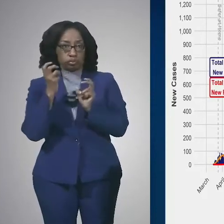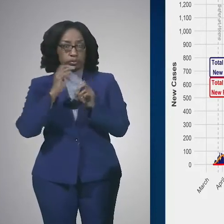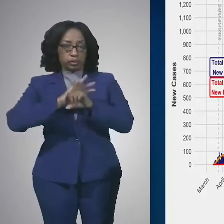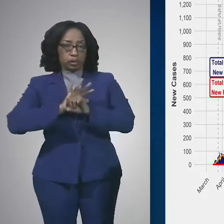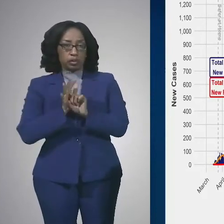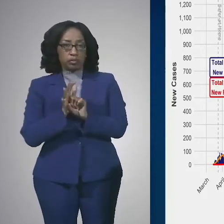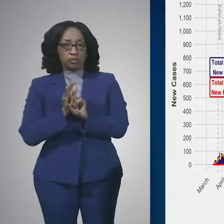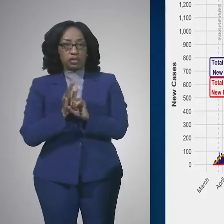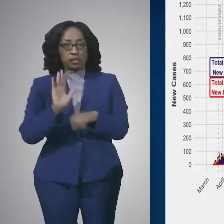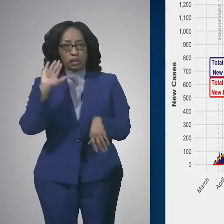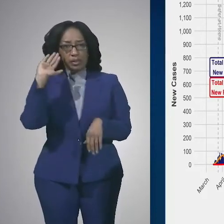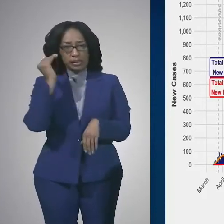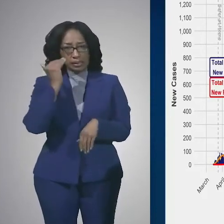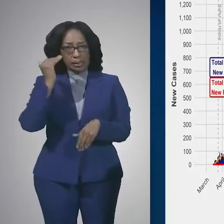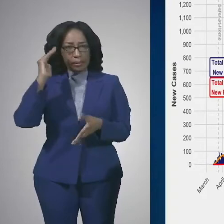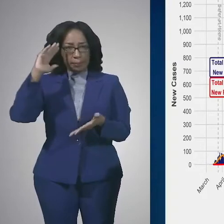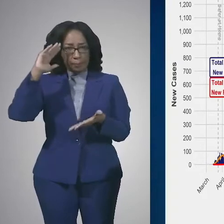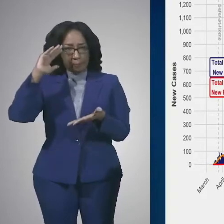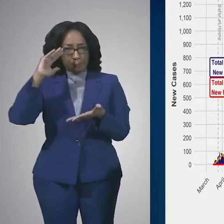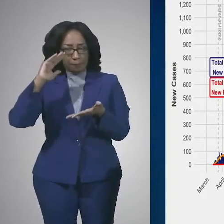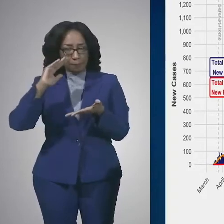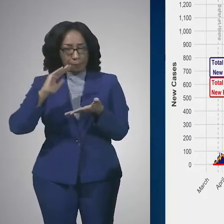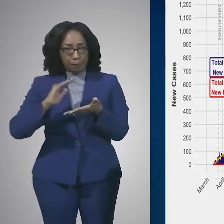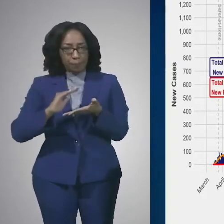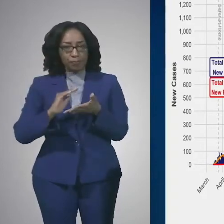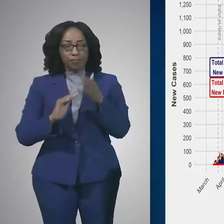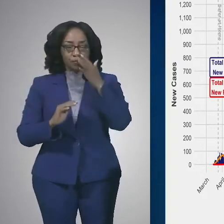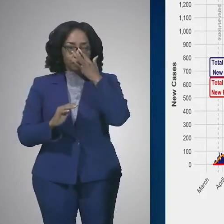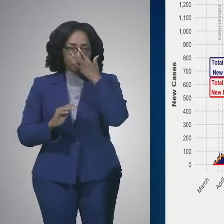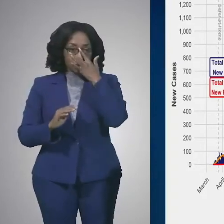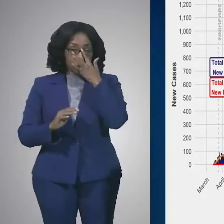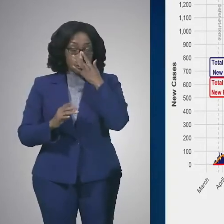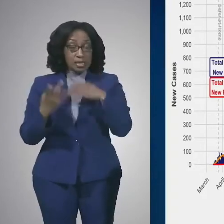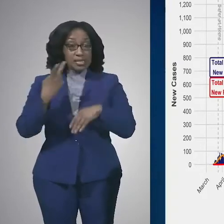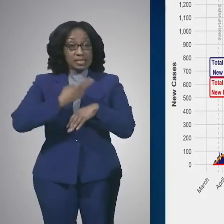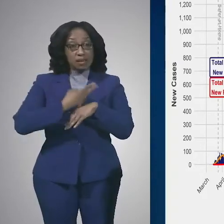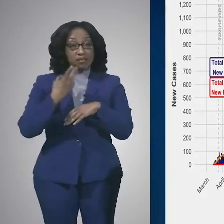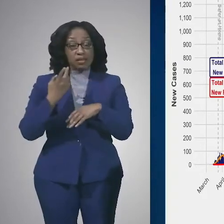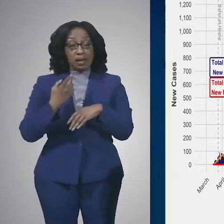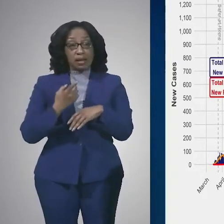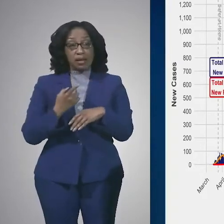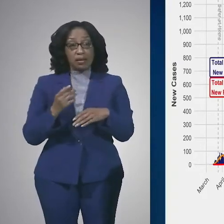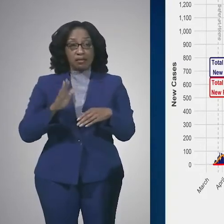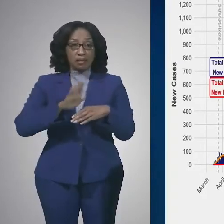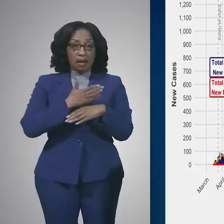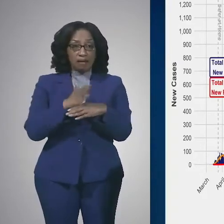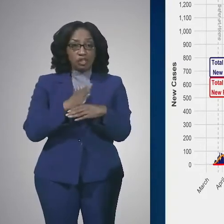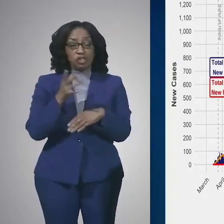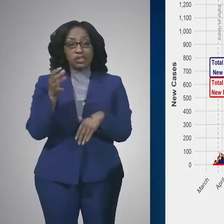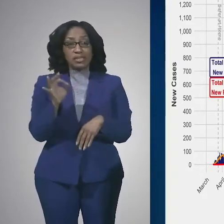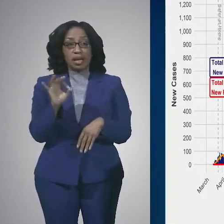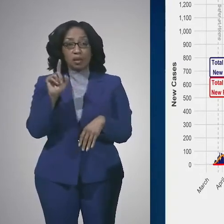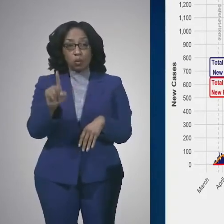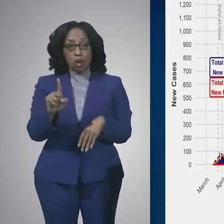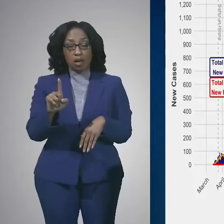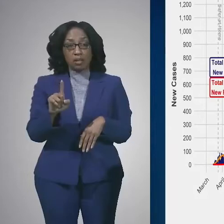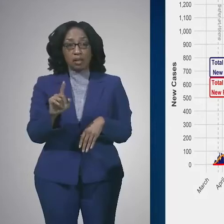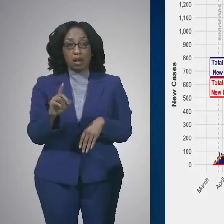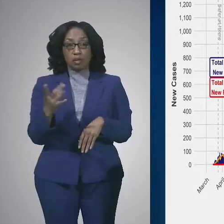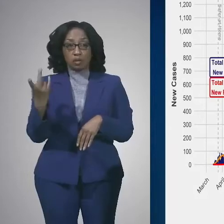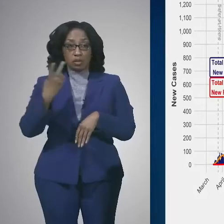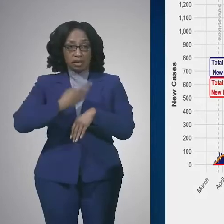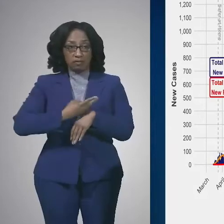trend appears to be downward. The 7-day average of cases per day is 91. The 7-day average has